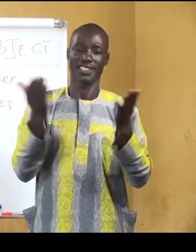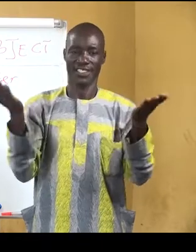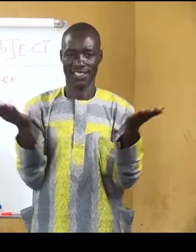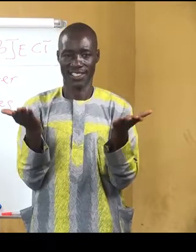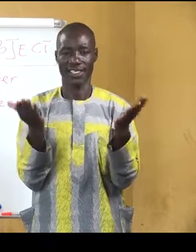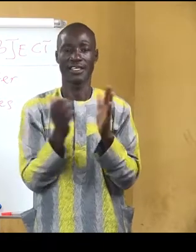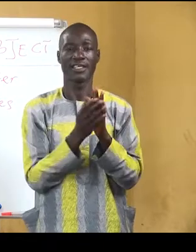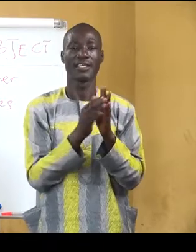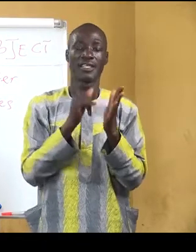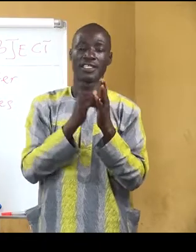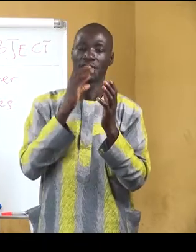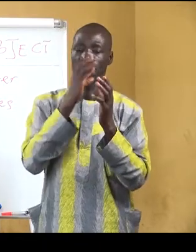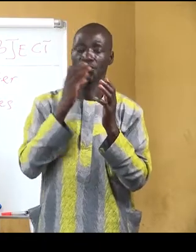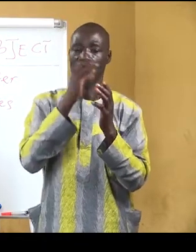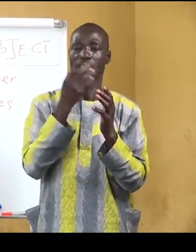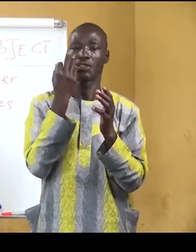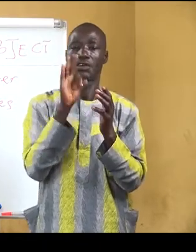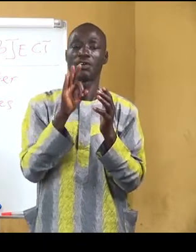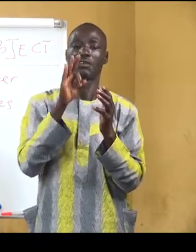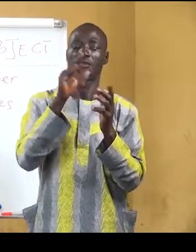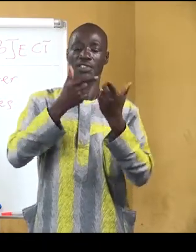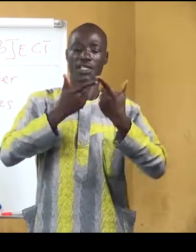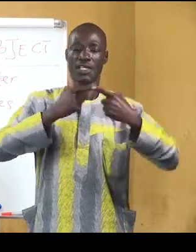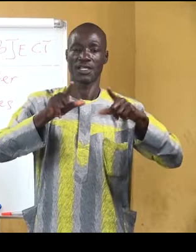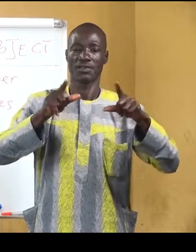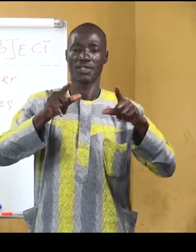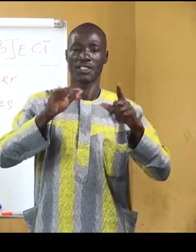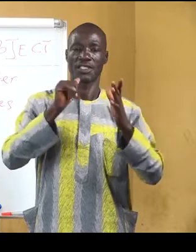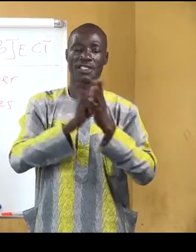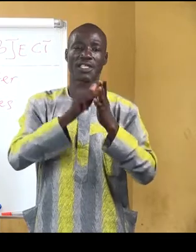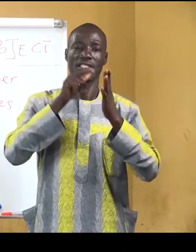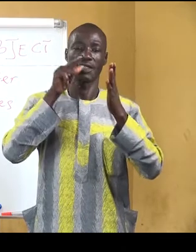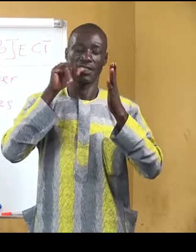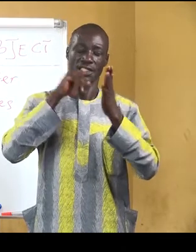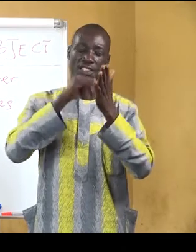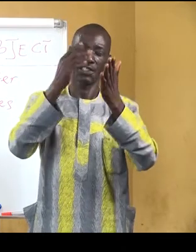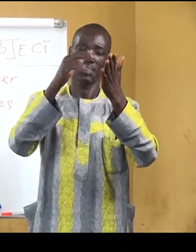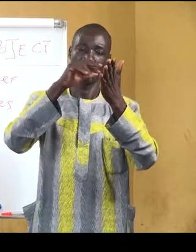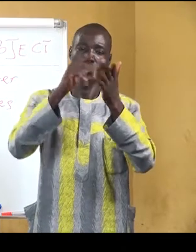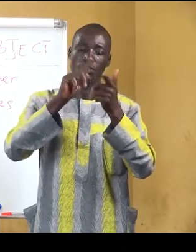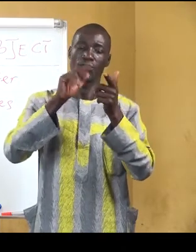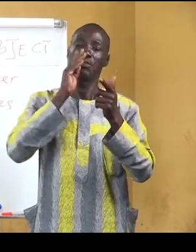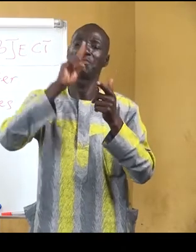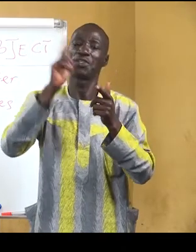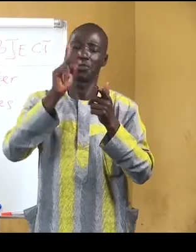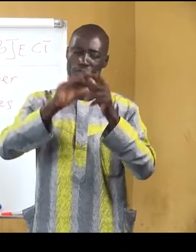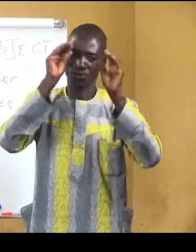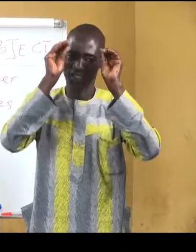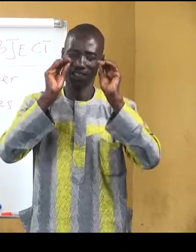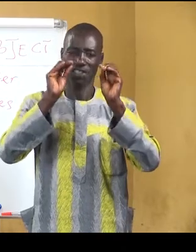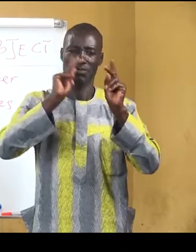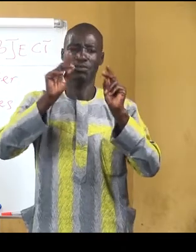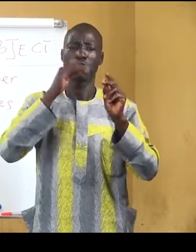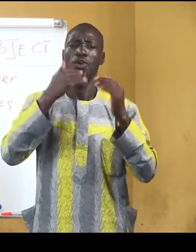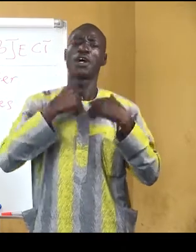acronym, it's speaking on what the language is intended to be used to teach people who